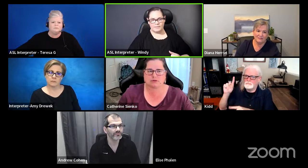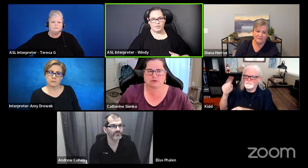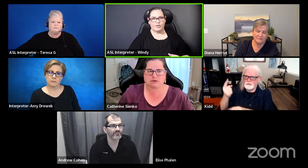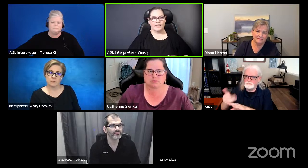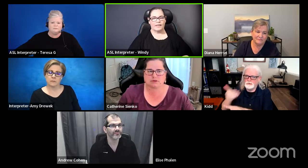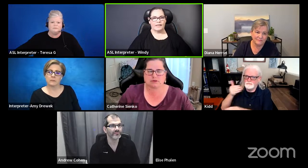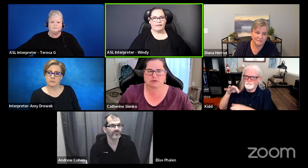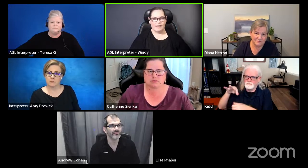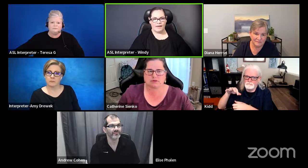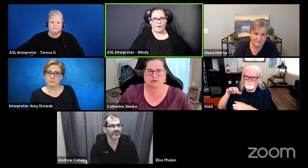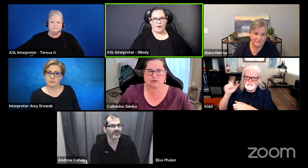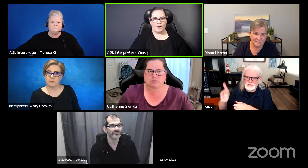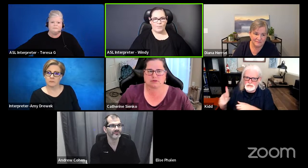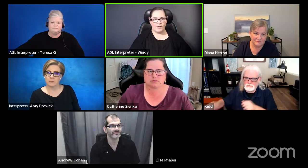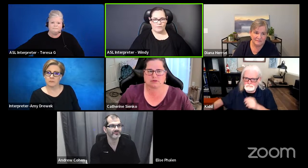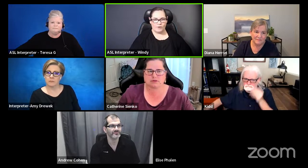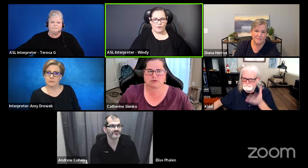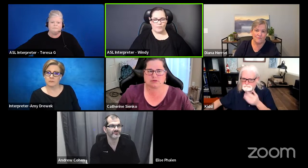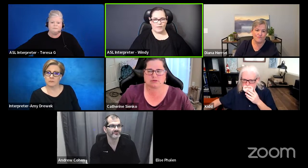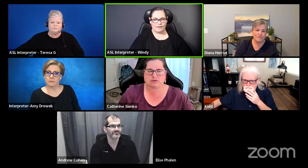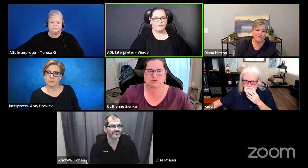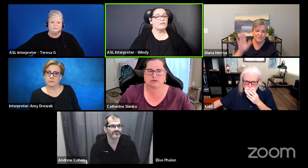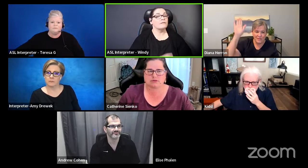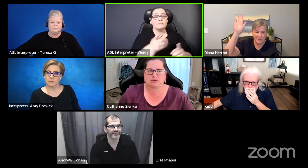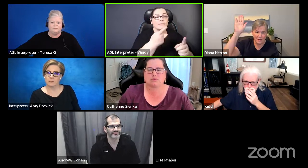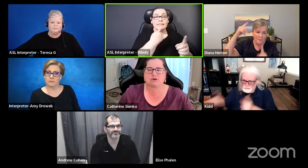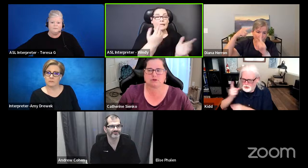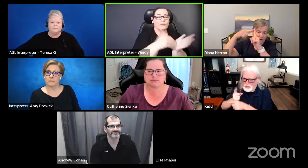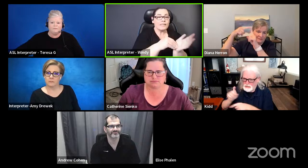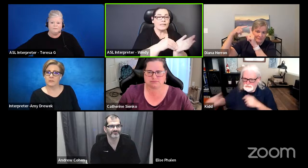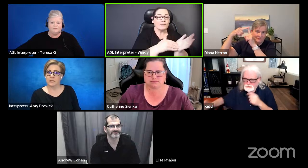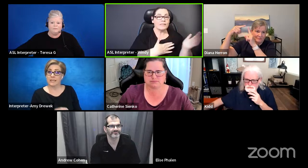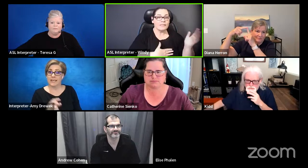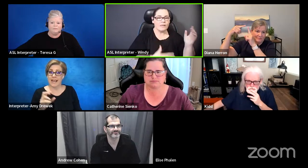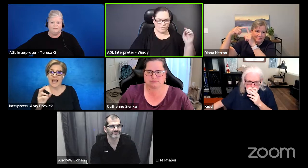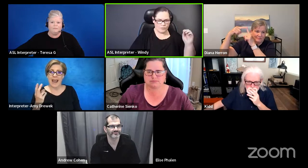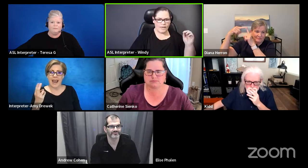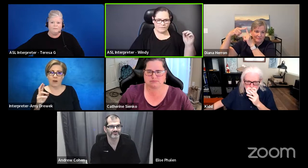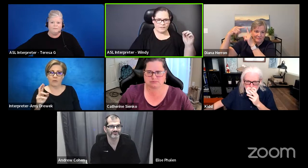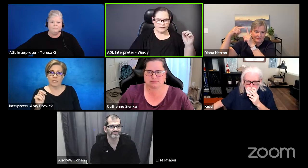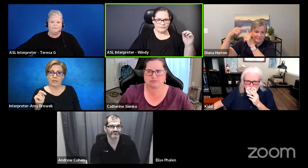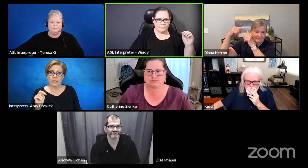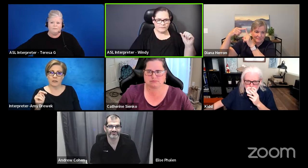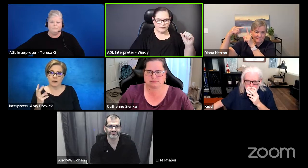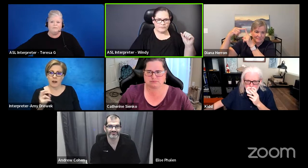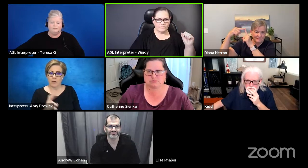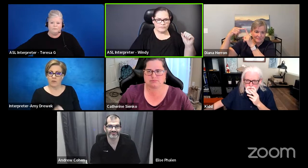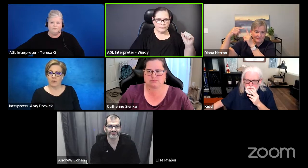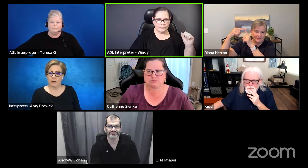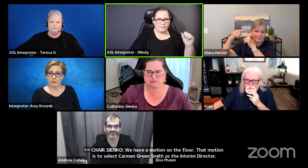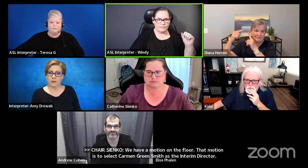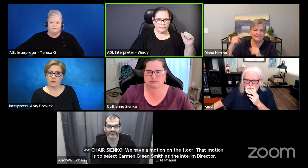This is Commissioner Kidd. Point of order, we have to, can you say it again, please? We have to,